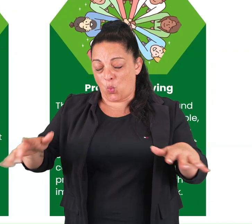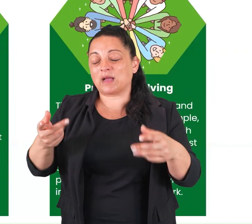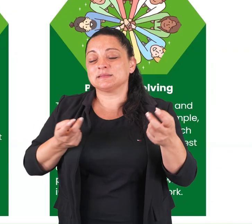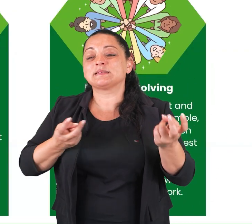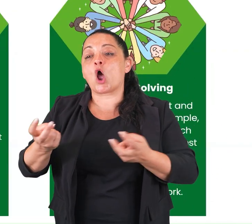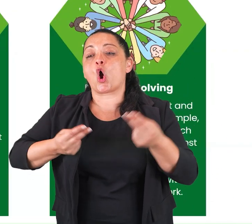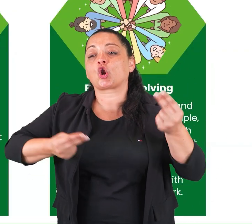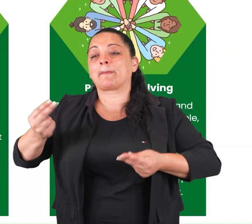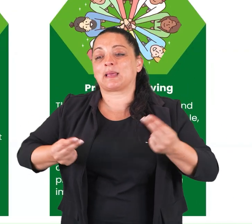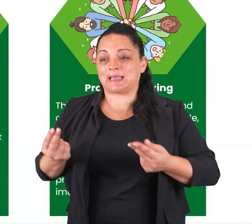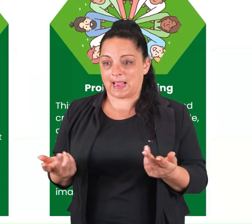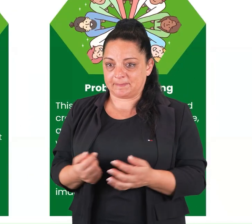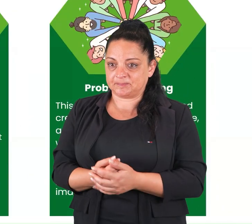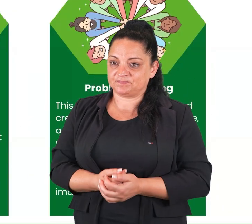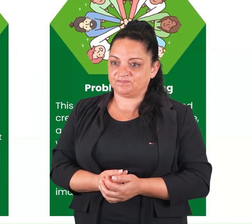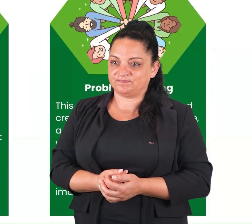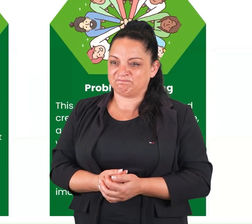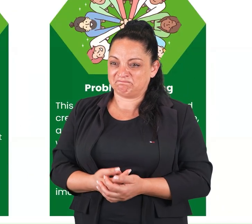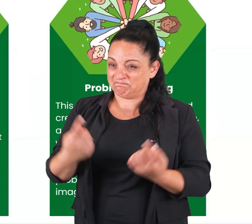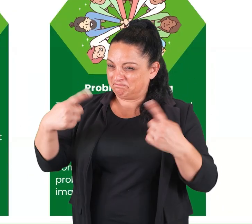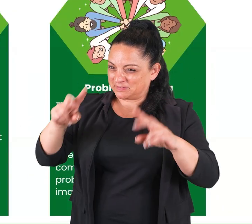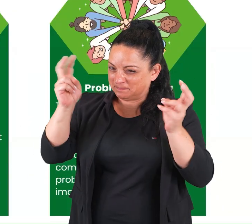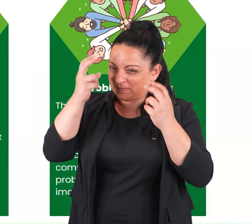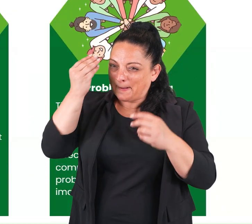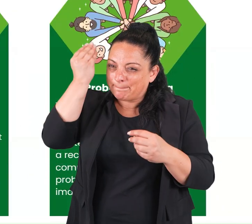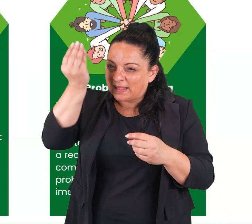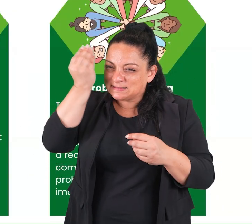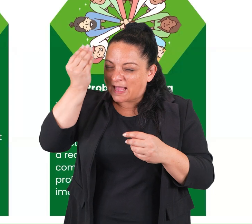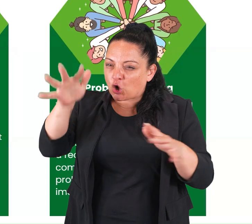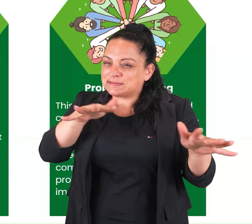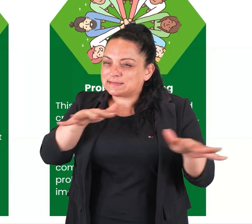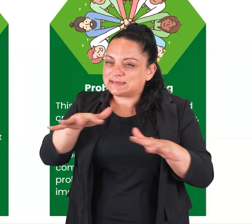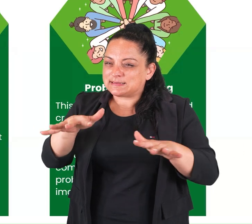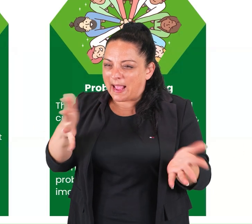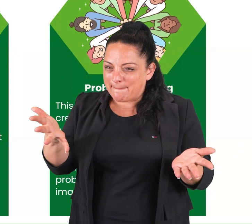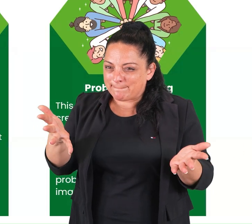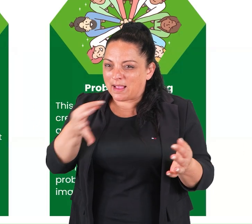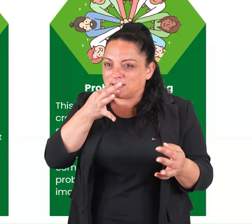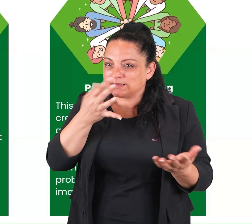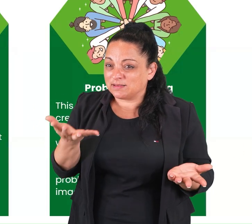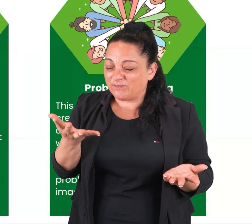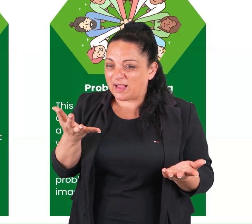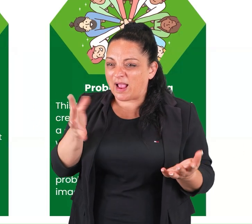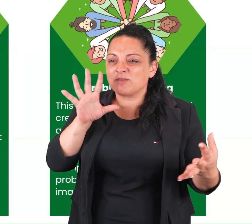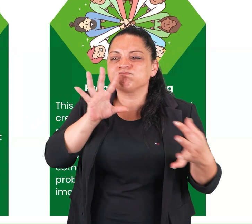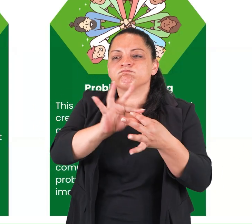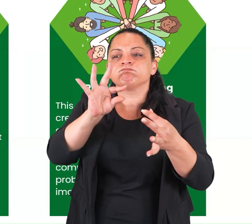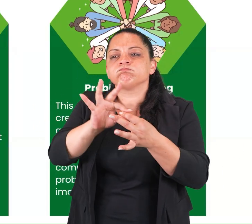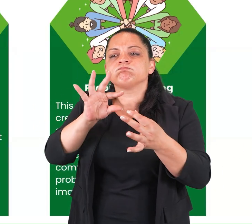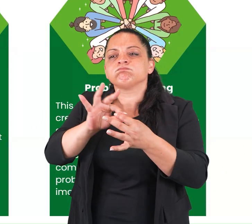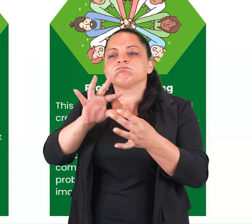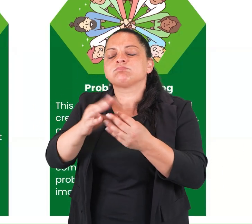well. So system thinking is something that needs to think